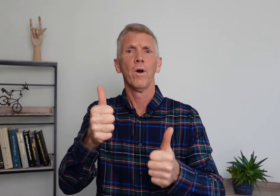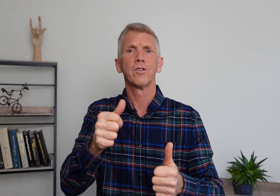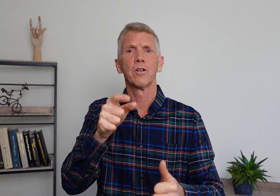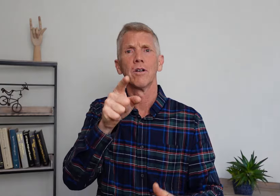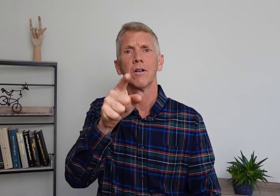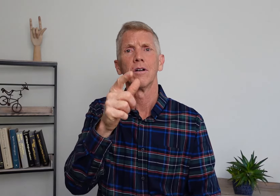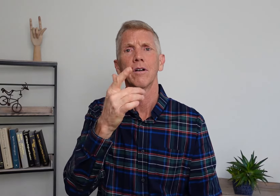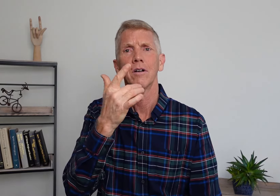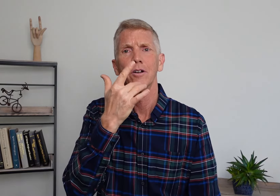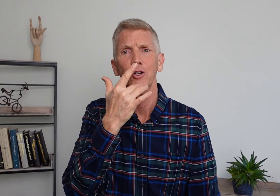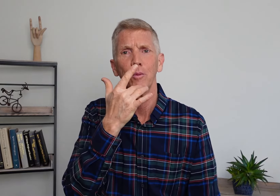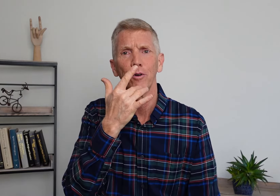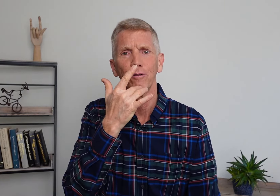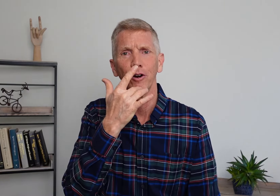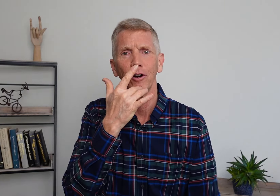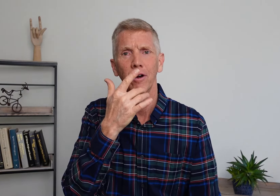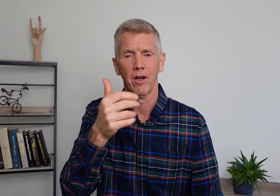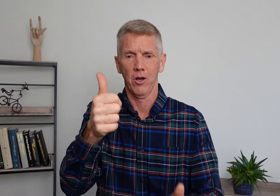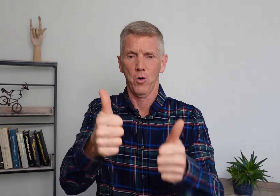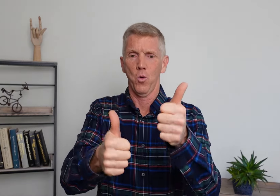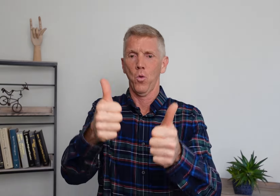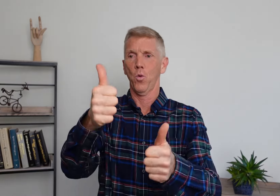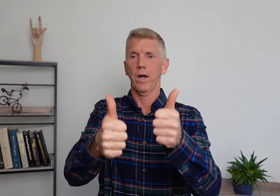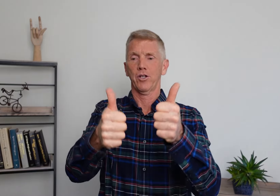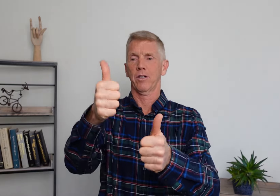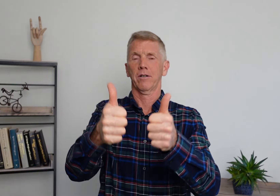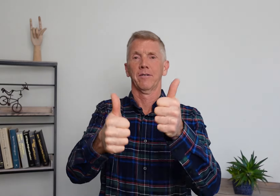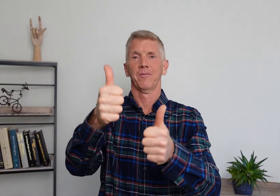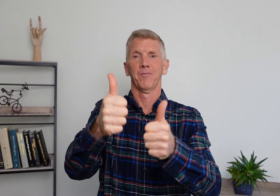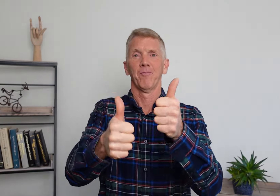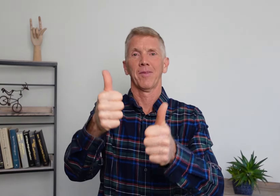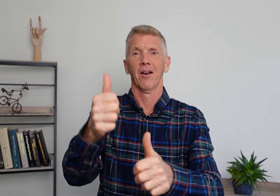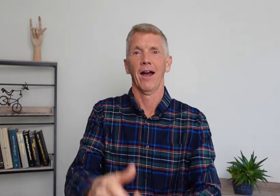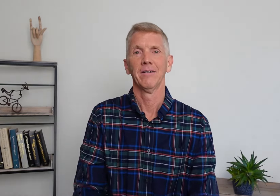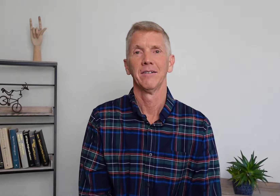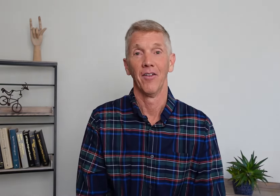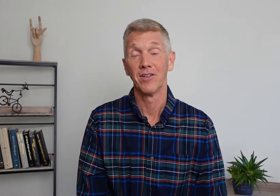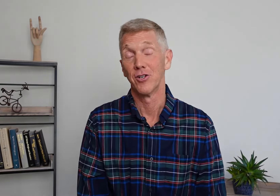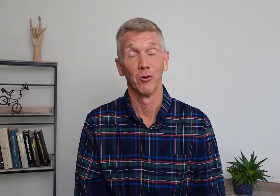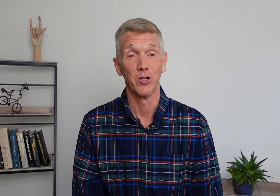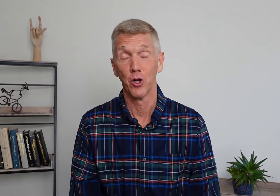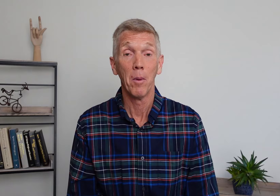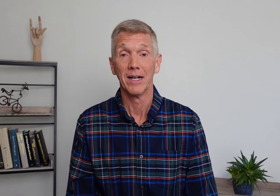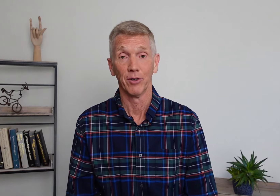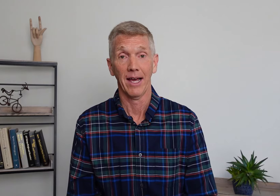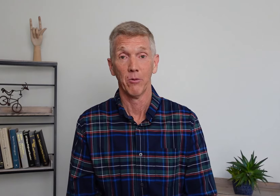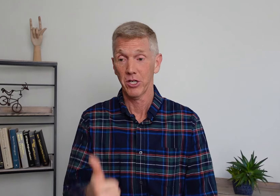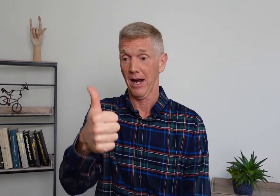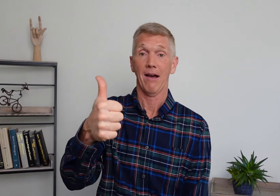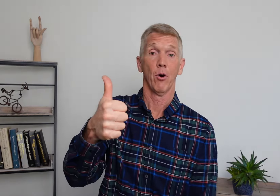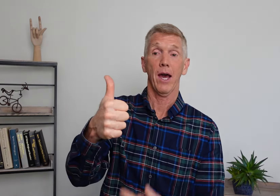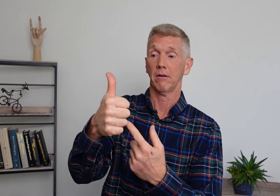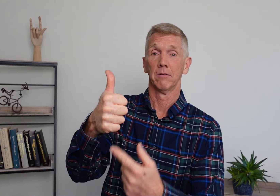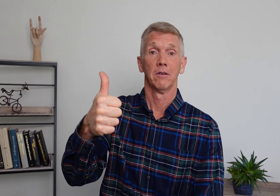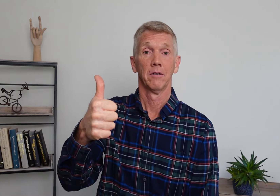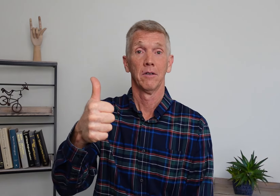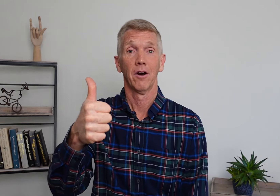Which do you prefer? Which? All right. And this is true in so many different languages. I have okay. All